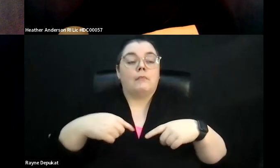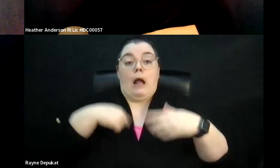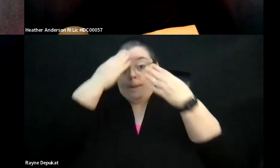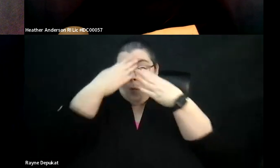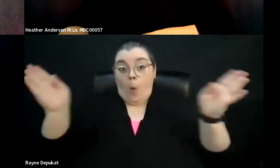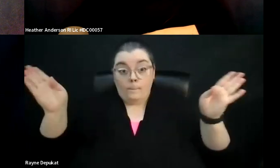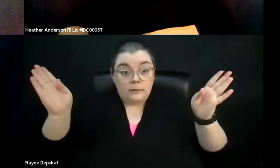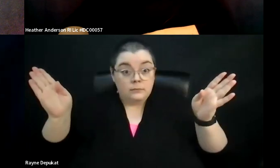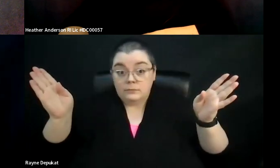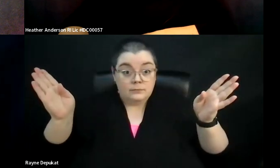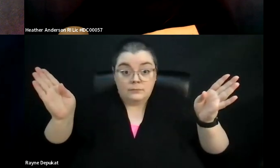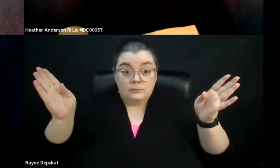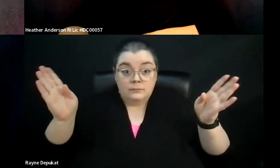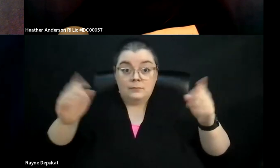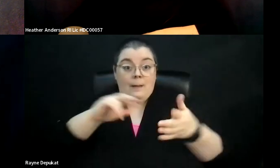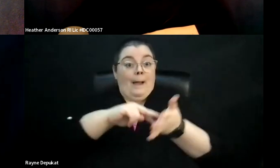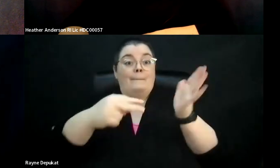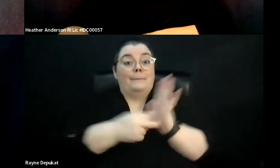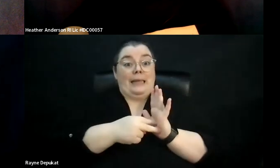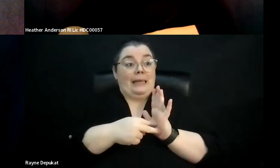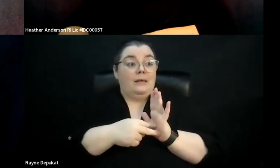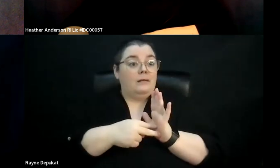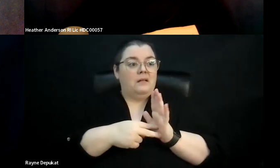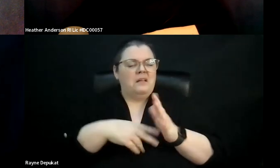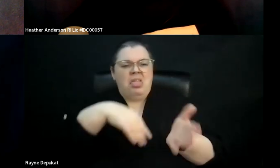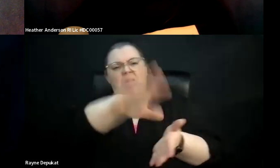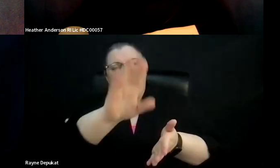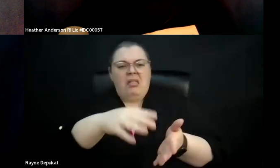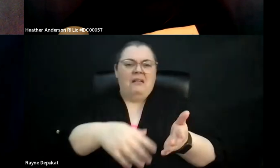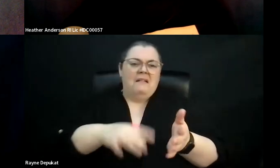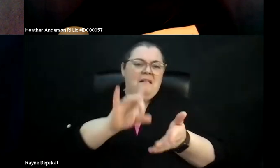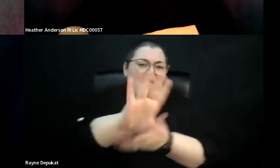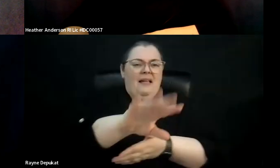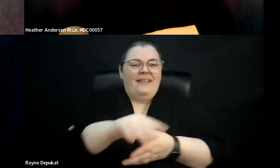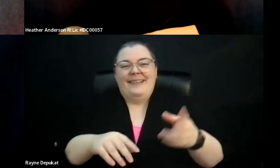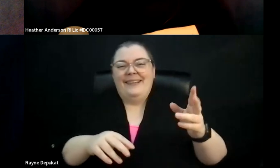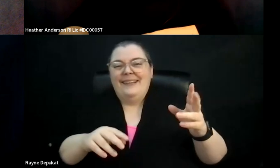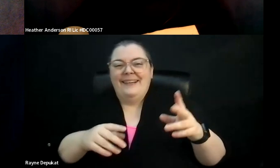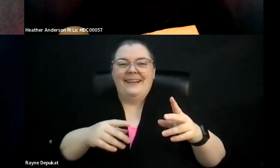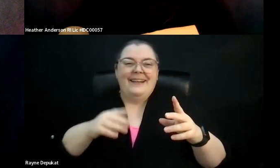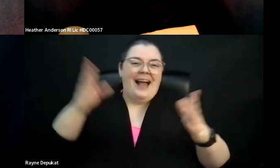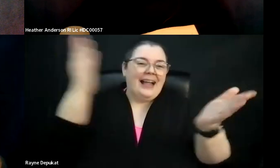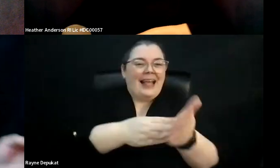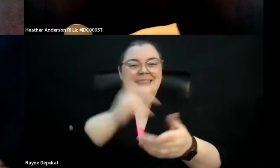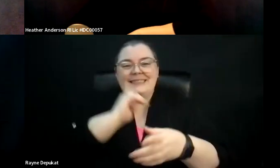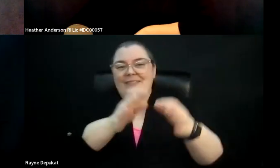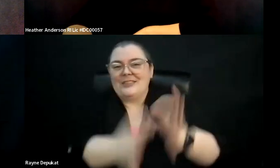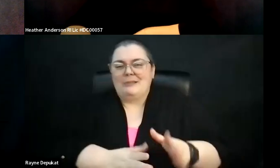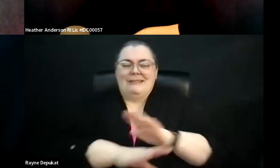interpreting request. I am open-minded to this. I'm not against it and saying, get out, deaf interpreter. We only